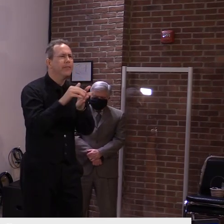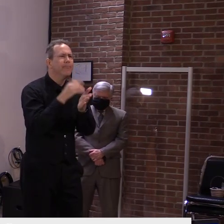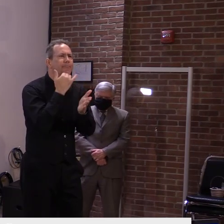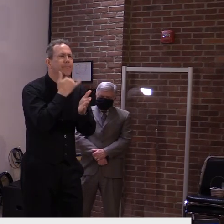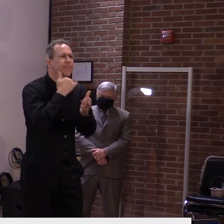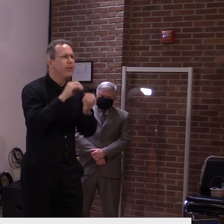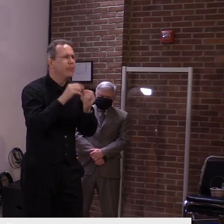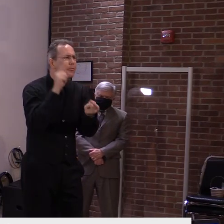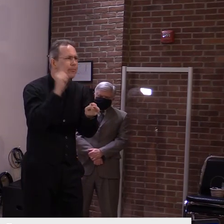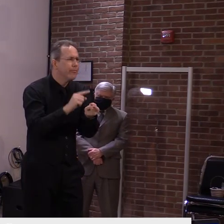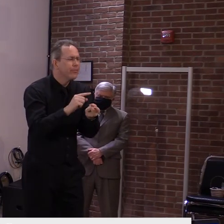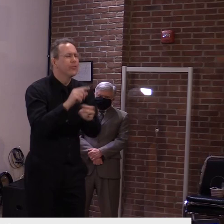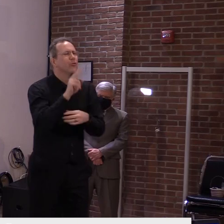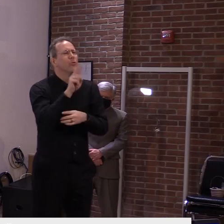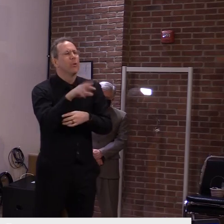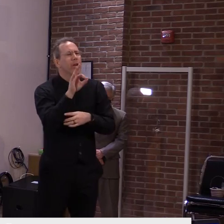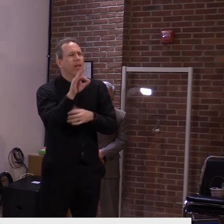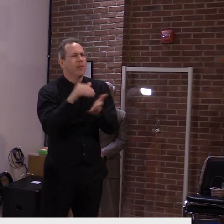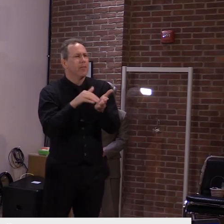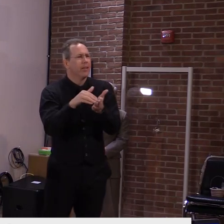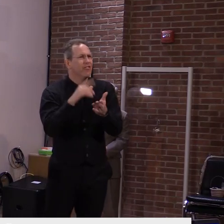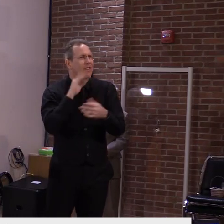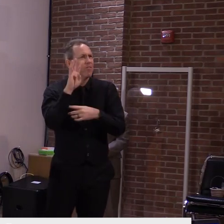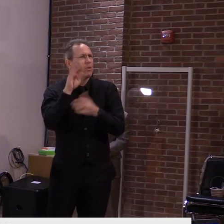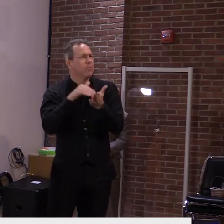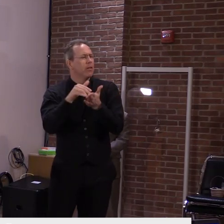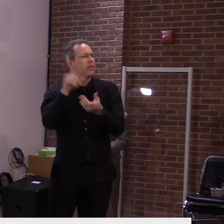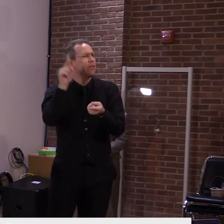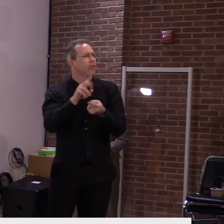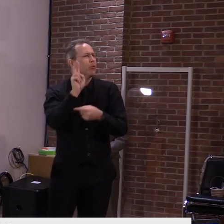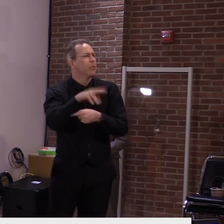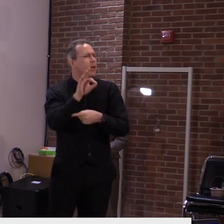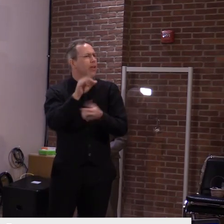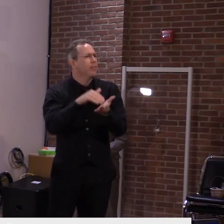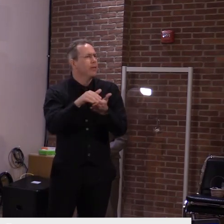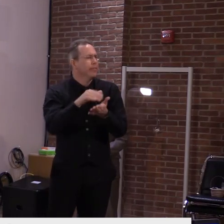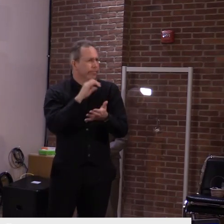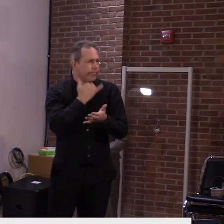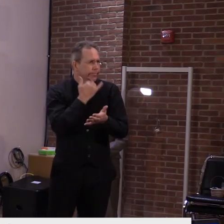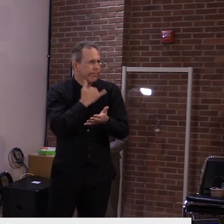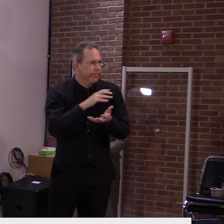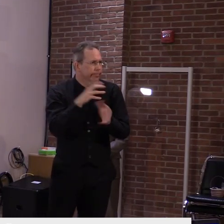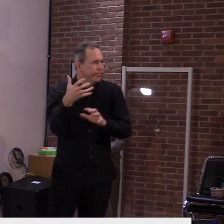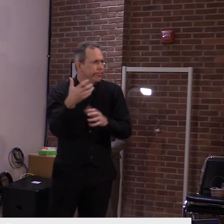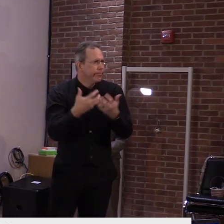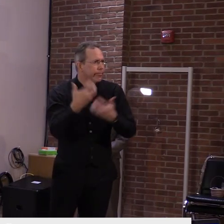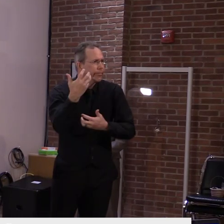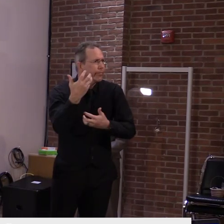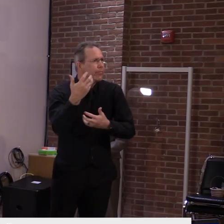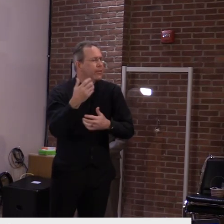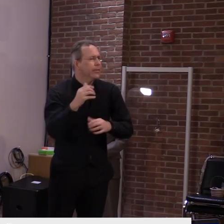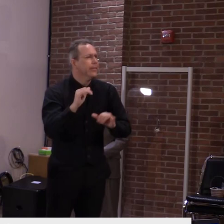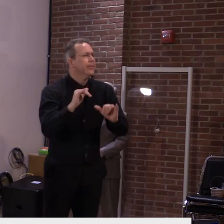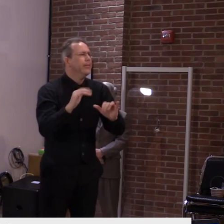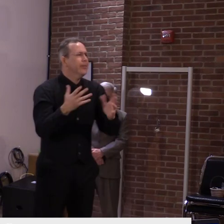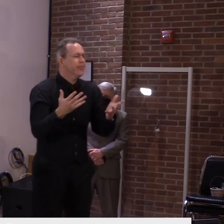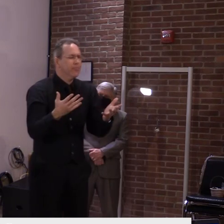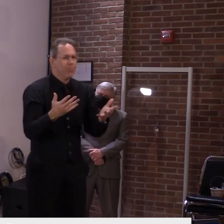up come the end of the month in March. So we'll learn more as we move forward.